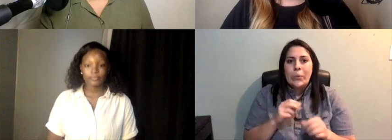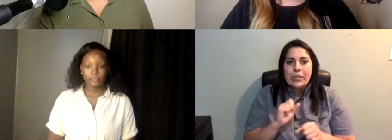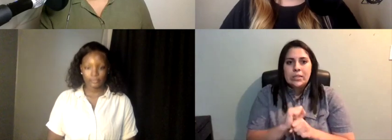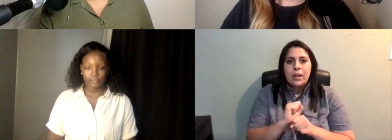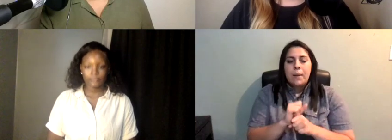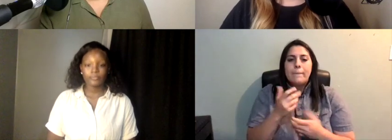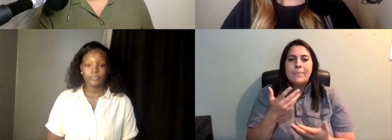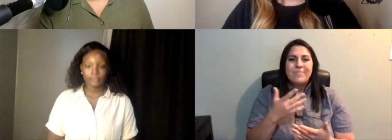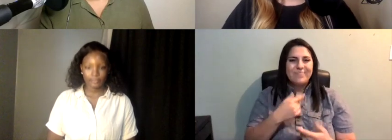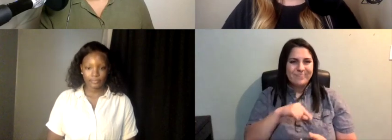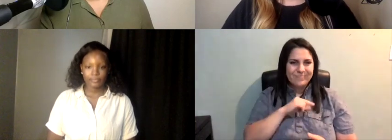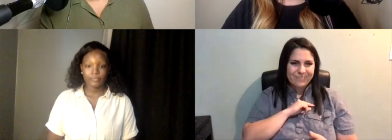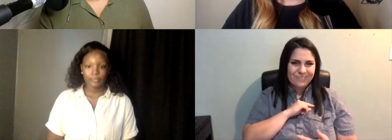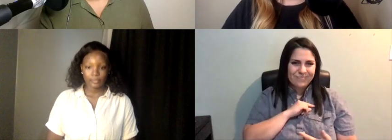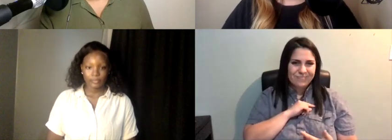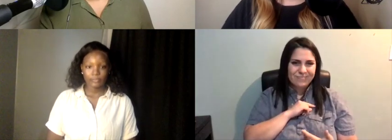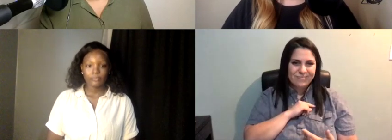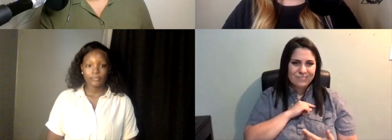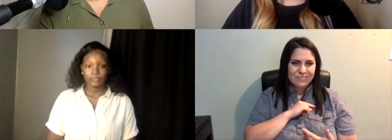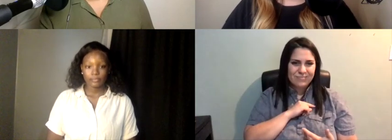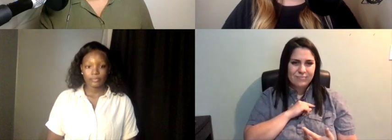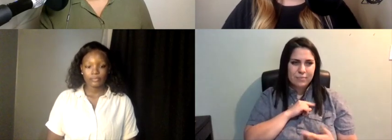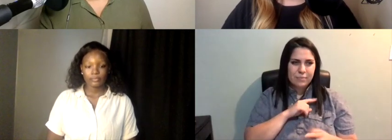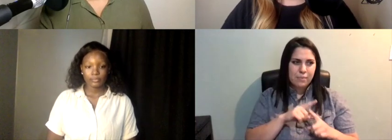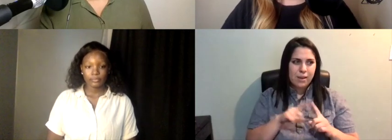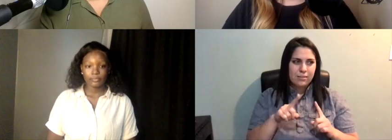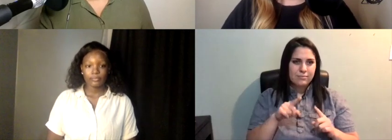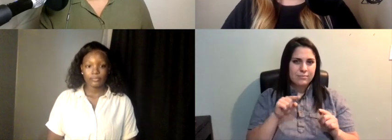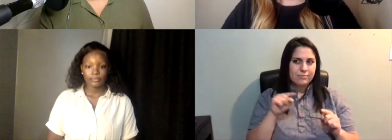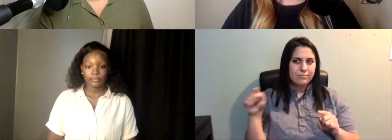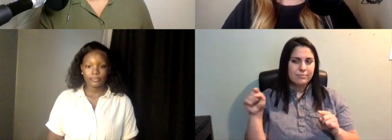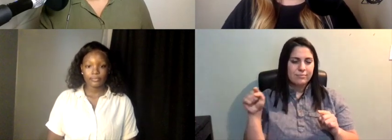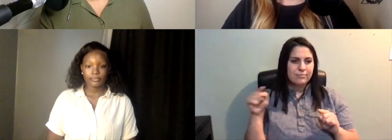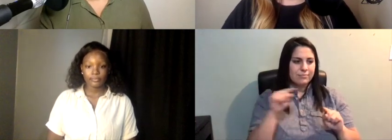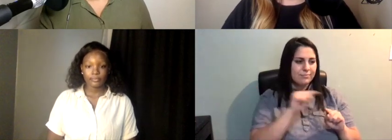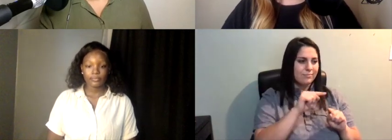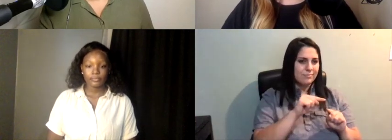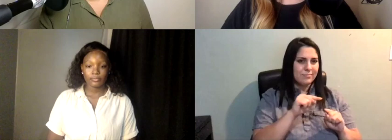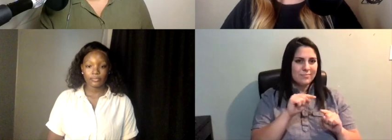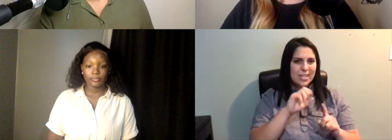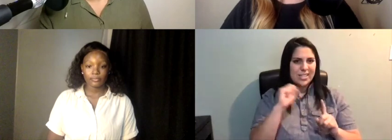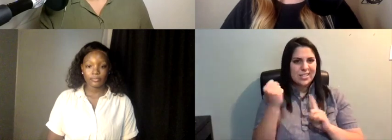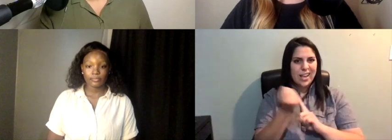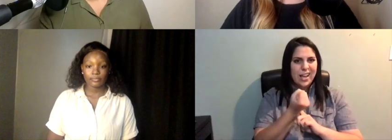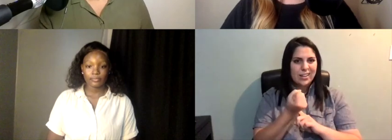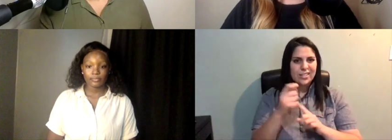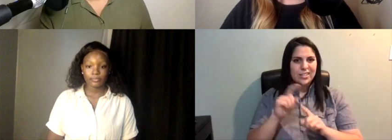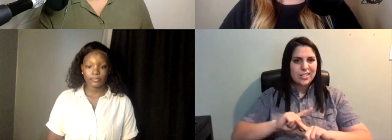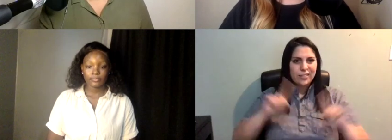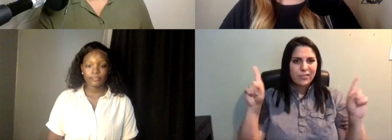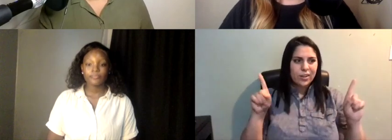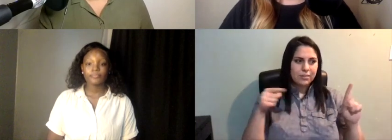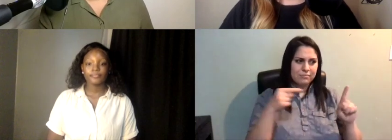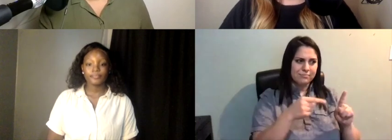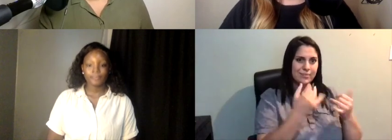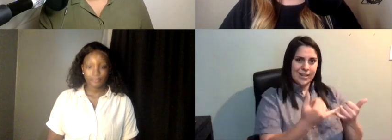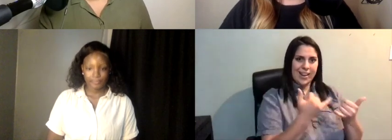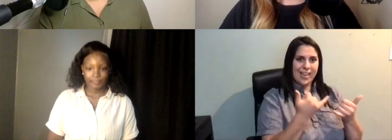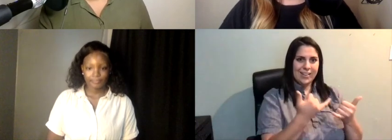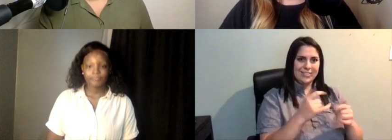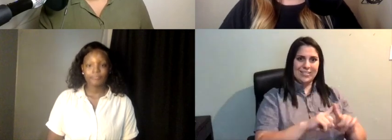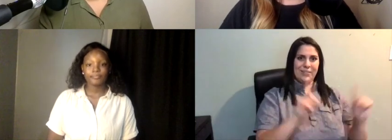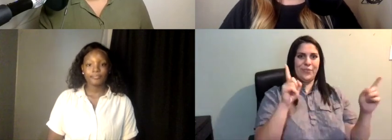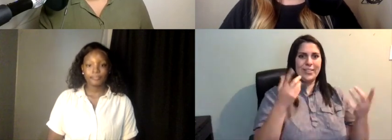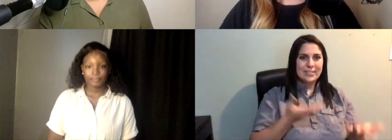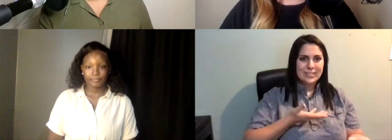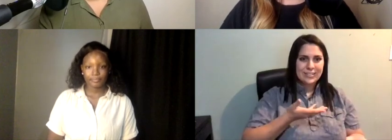that kind of doesn't correspond with where we are as a society and how the job market works nowadays. And so, you